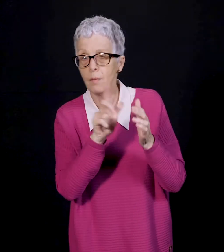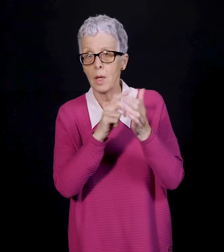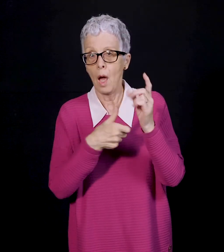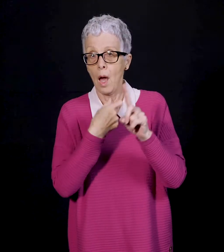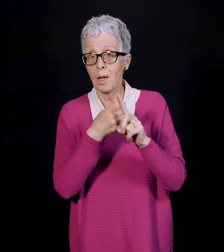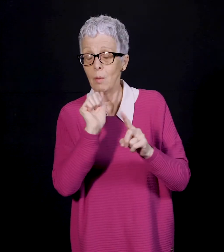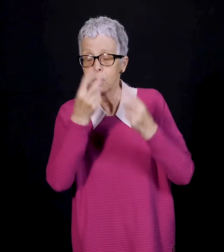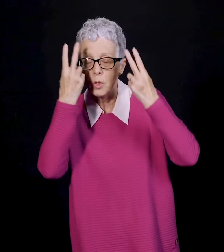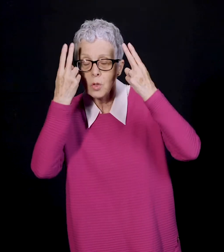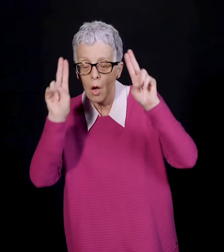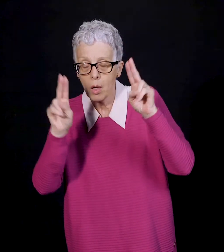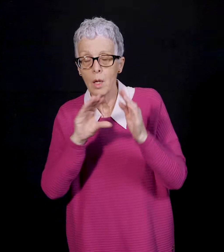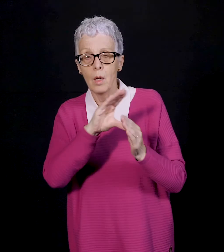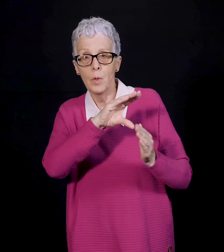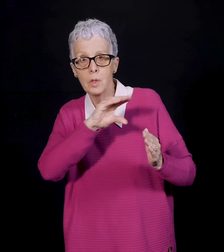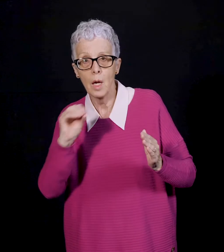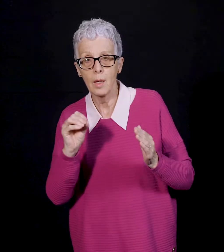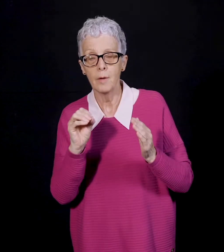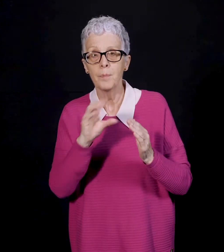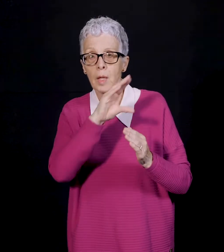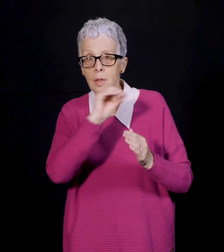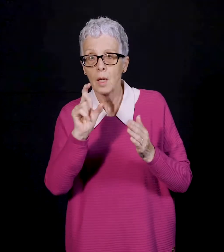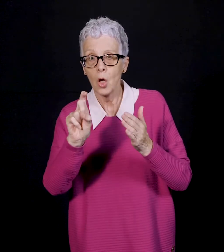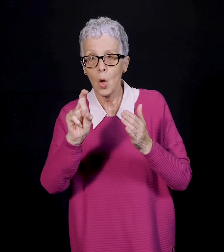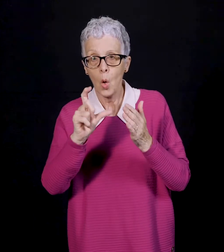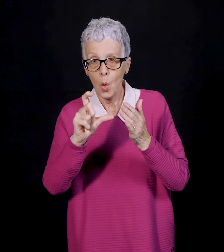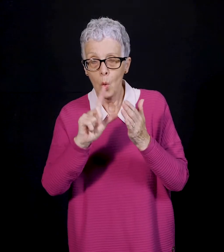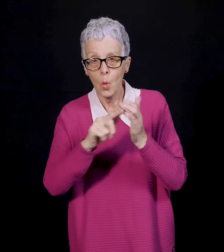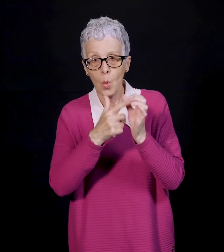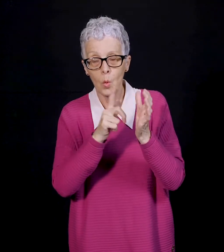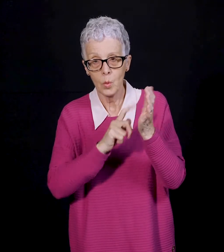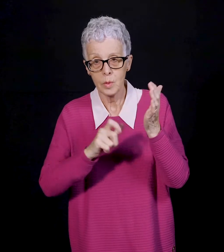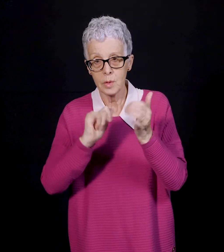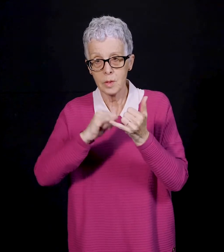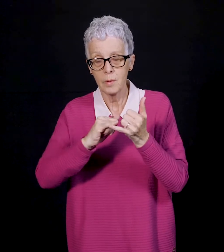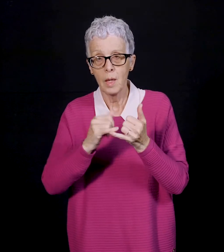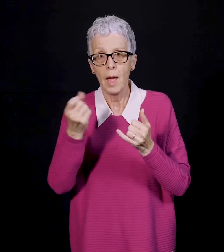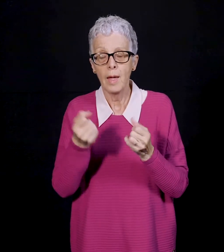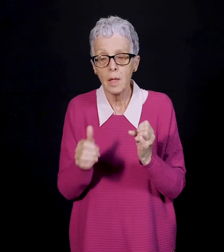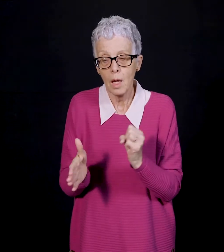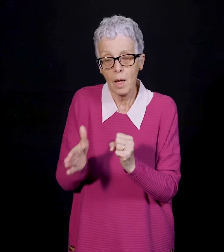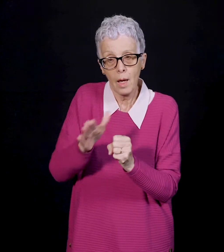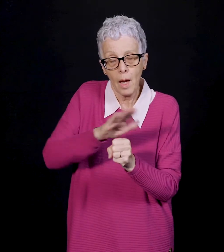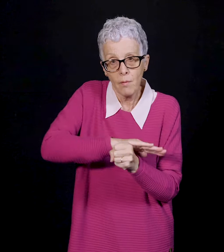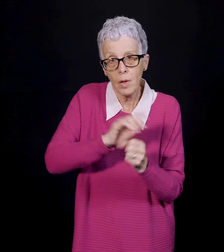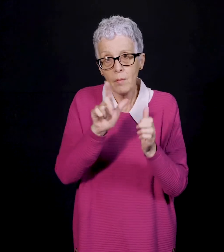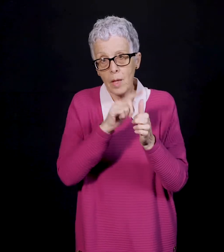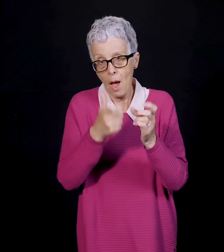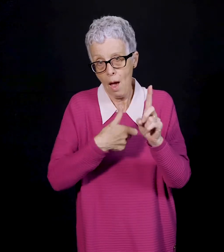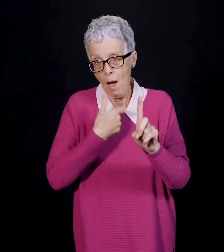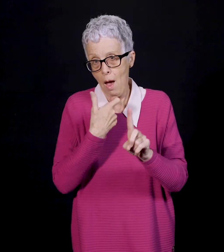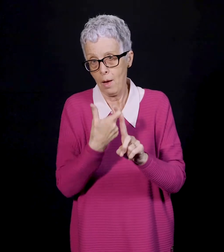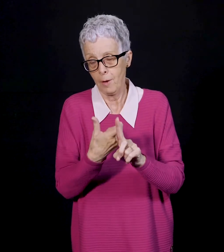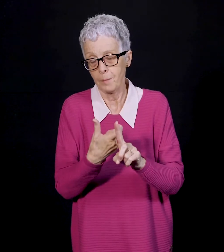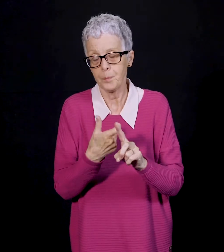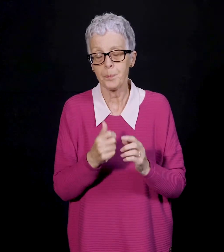those coals with the incense, and he would allow the smoke to fill the area so that it would actually cover the Ark and take it out of